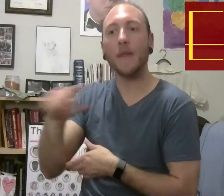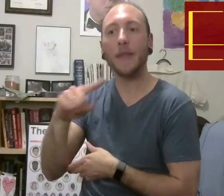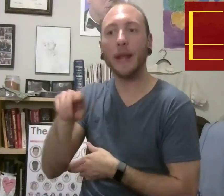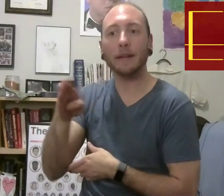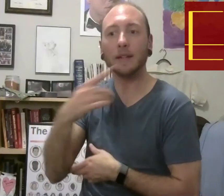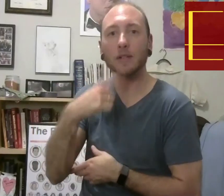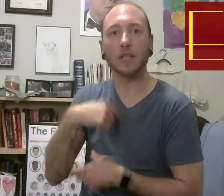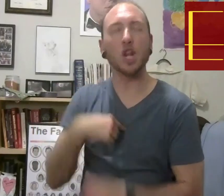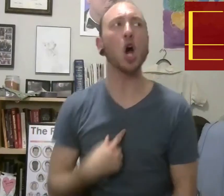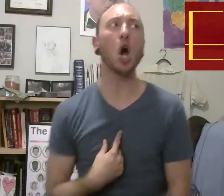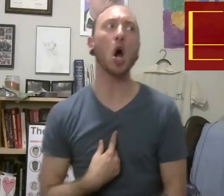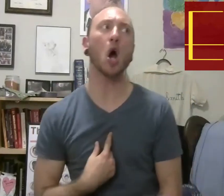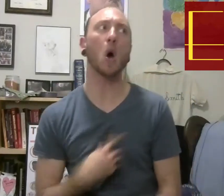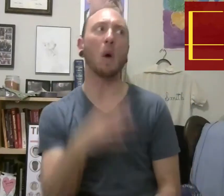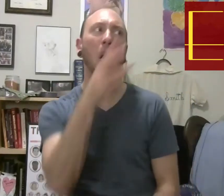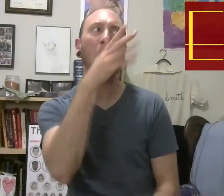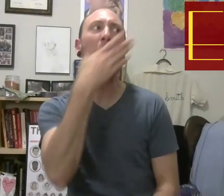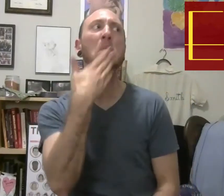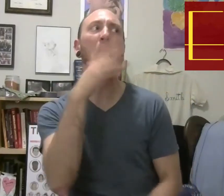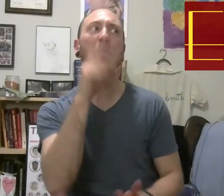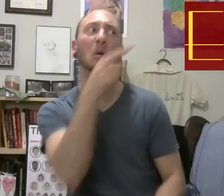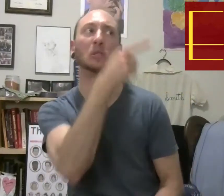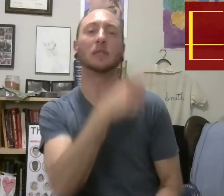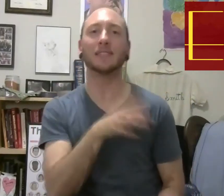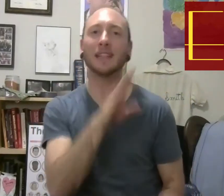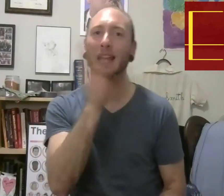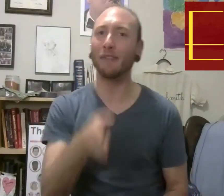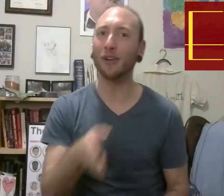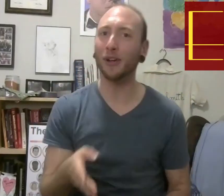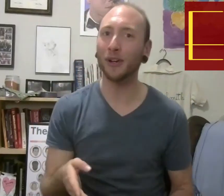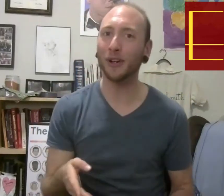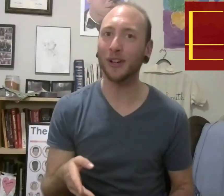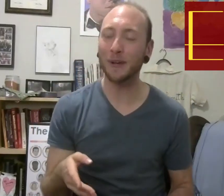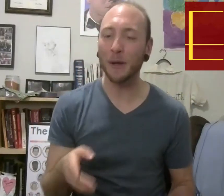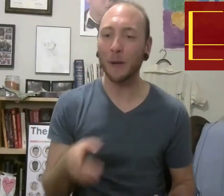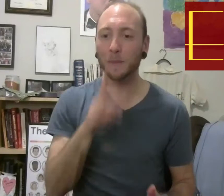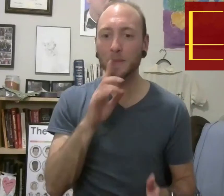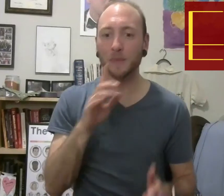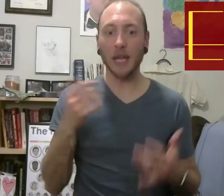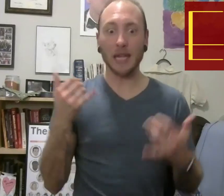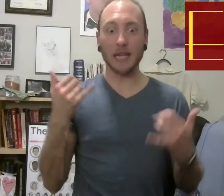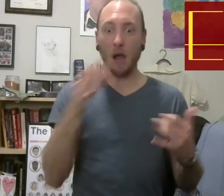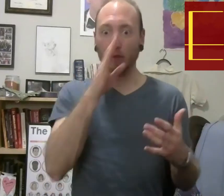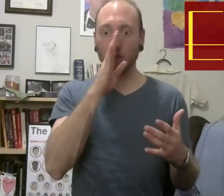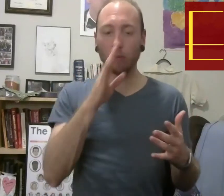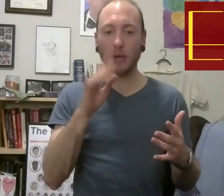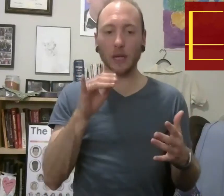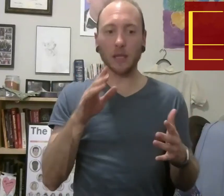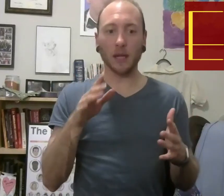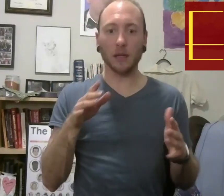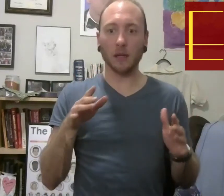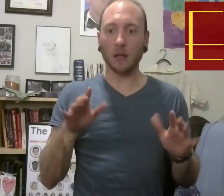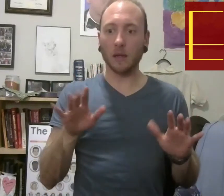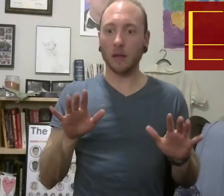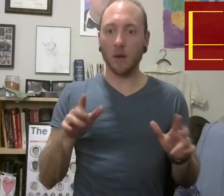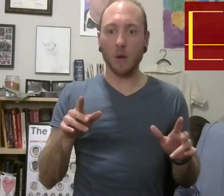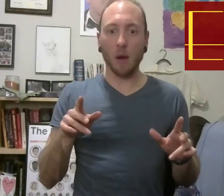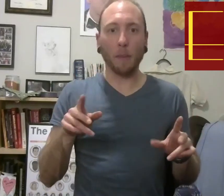I don't know, it's a privilege to get to be here. It's like crazy to get to help people in this program, or like show up for them at